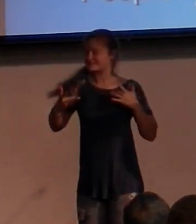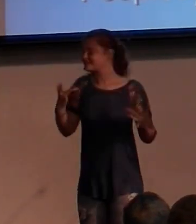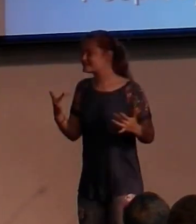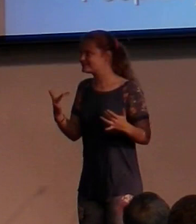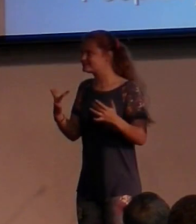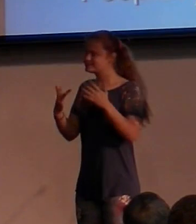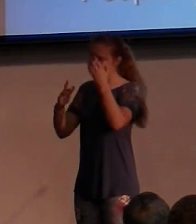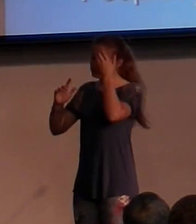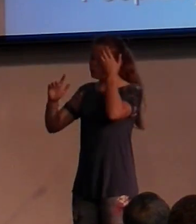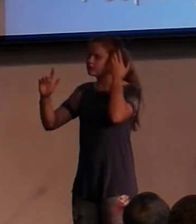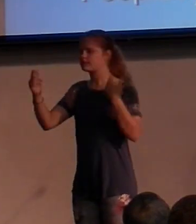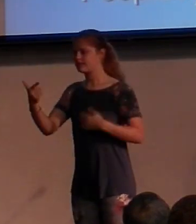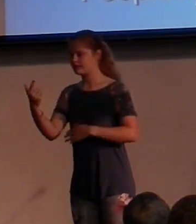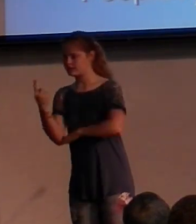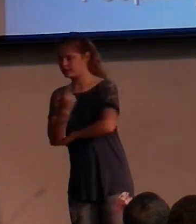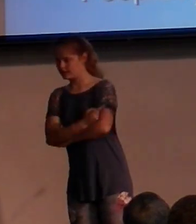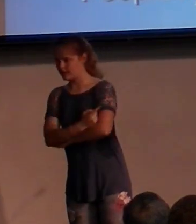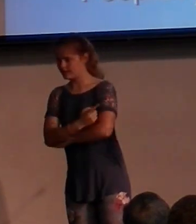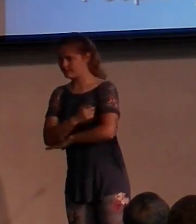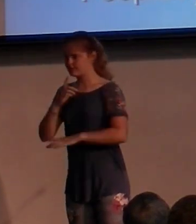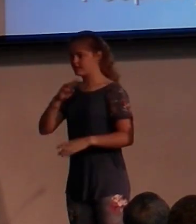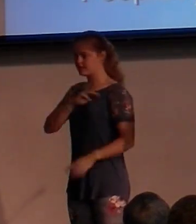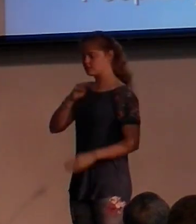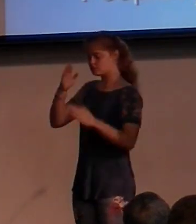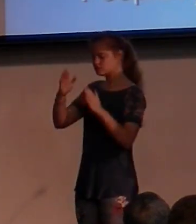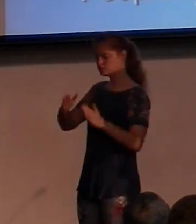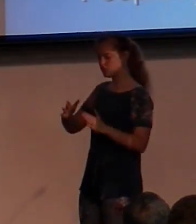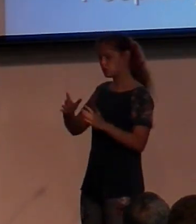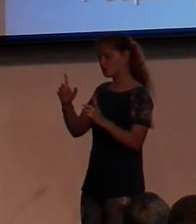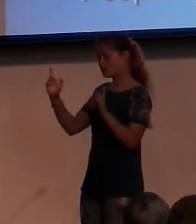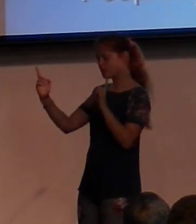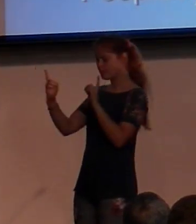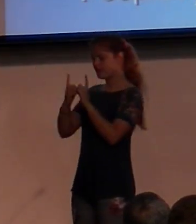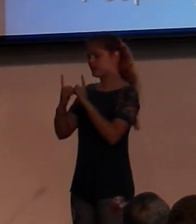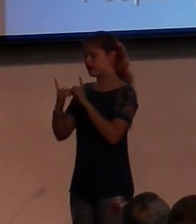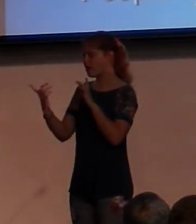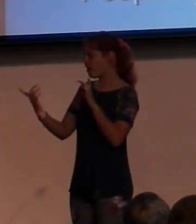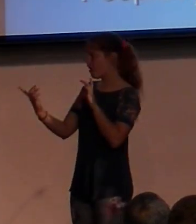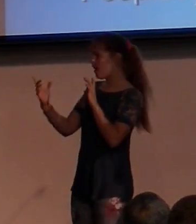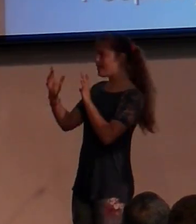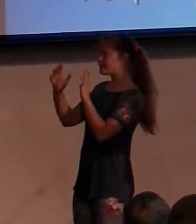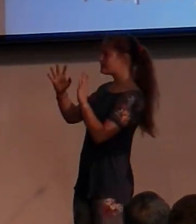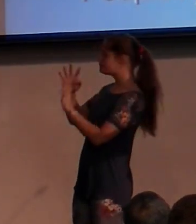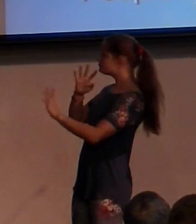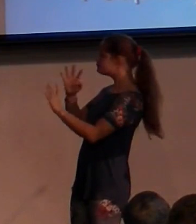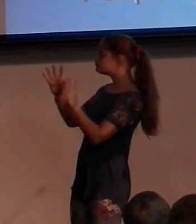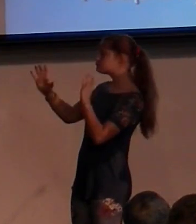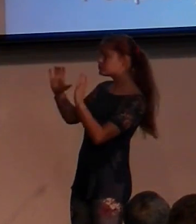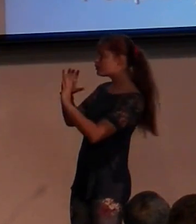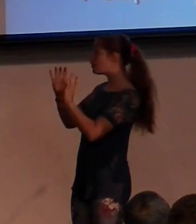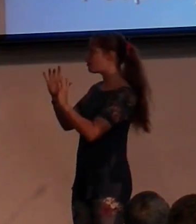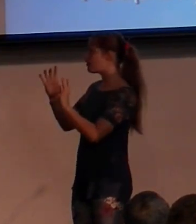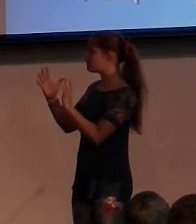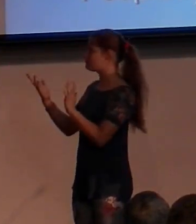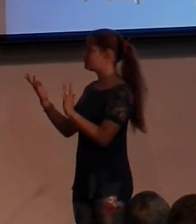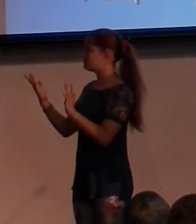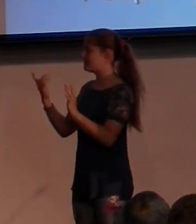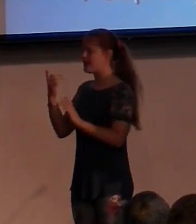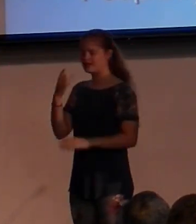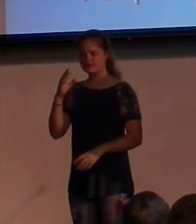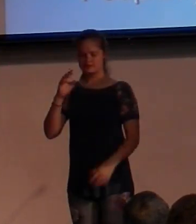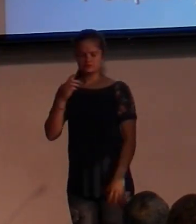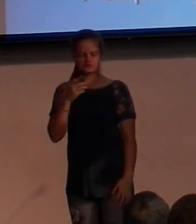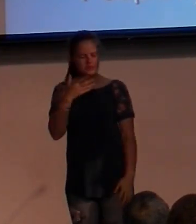later that day, that missionary met Tim, and they hit it off and started talking. He could just sense something inside of this young